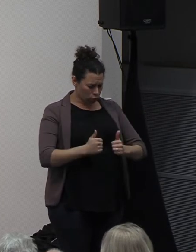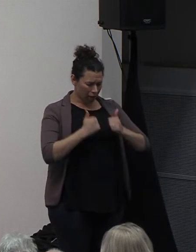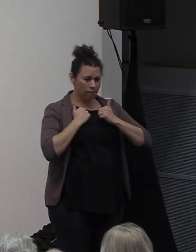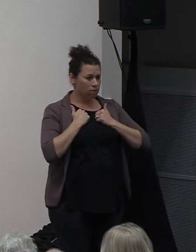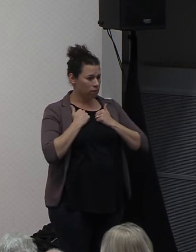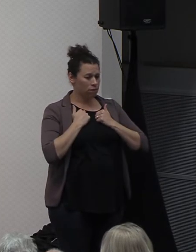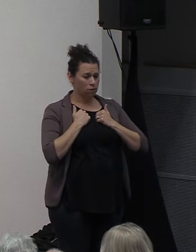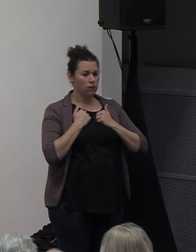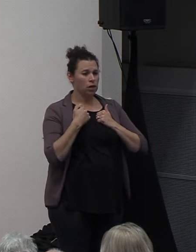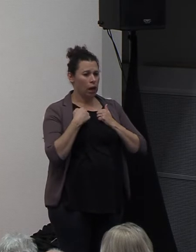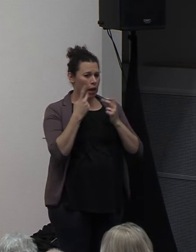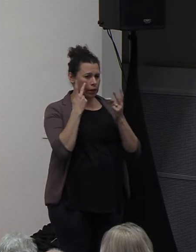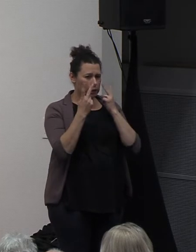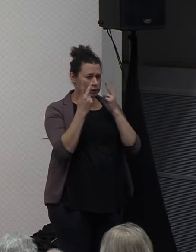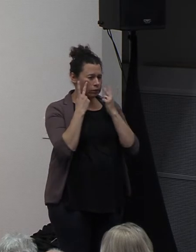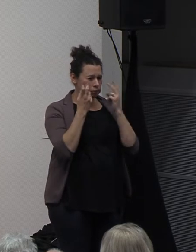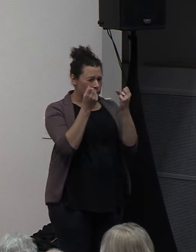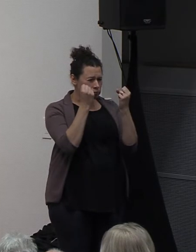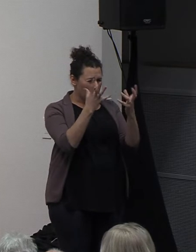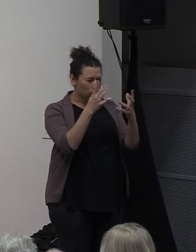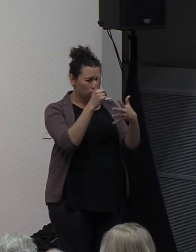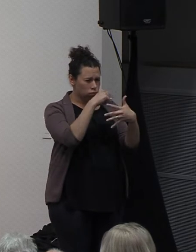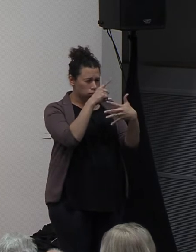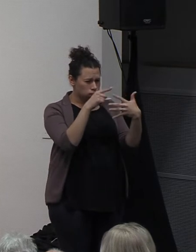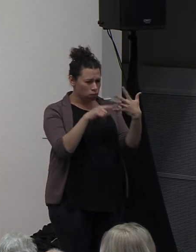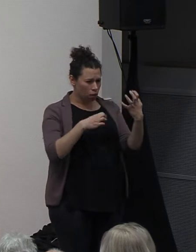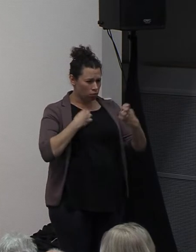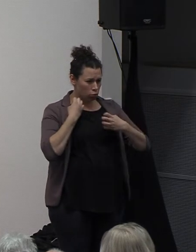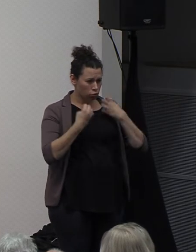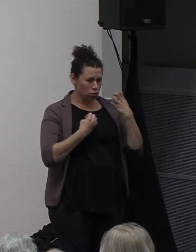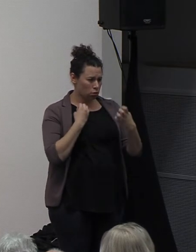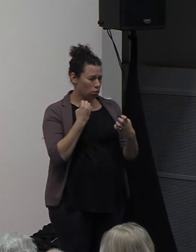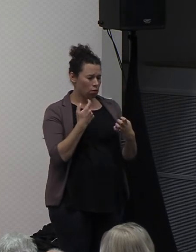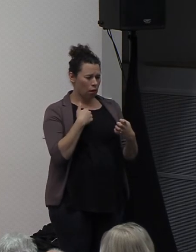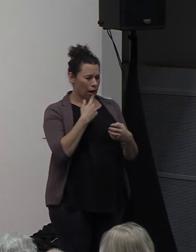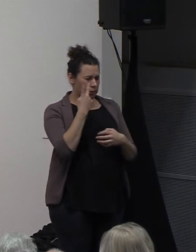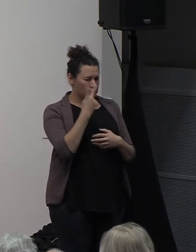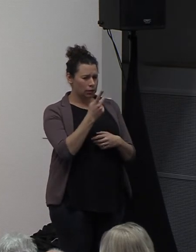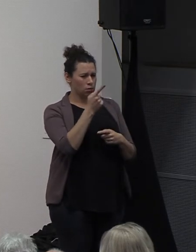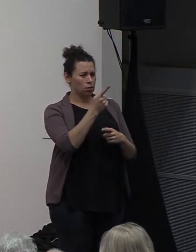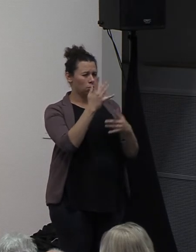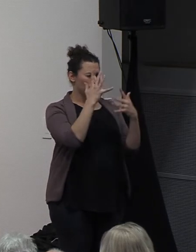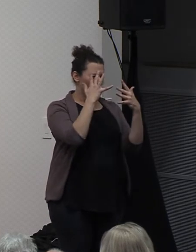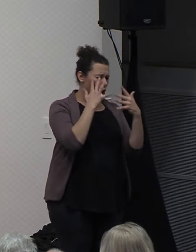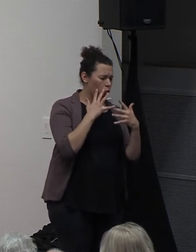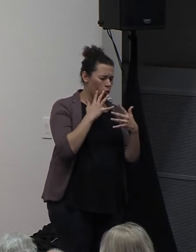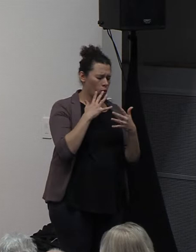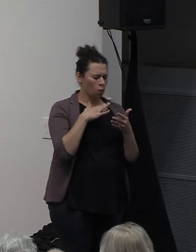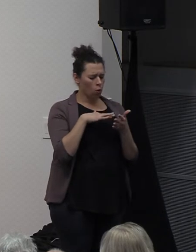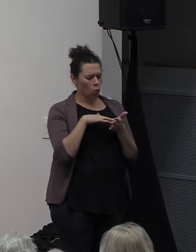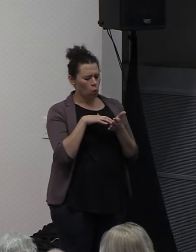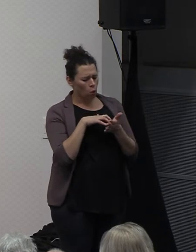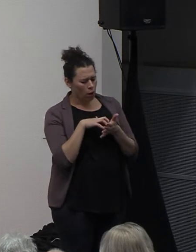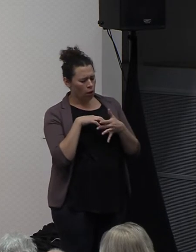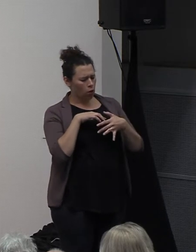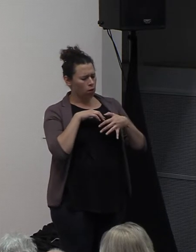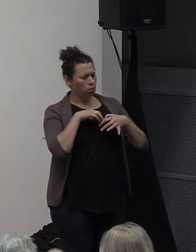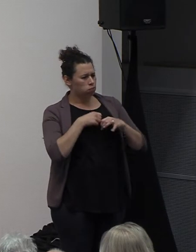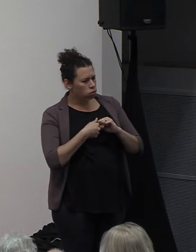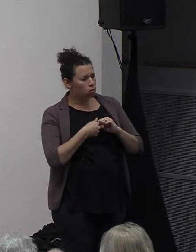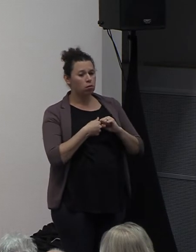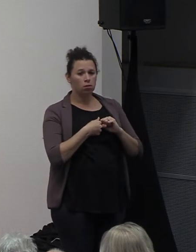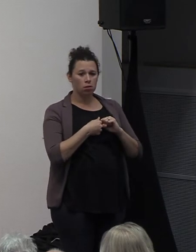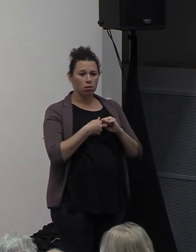so many things. First, I see the sorrow and weariness that comes with the intimate,